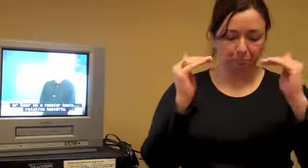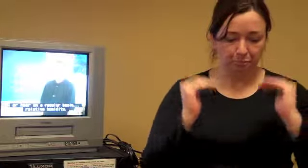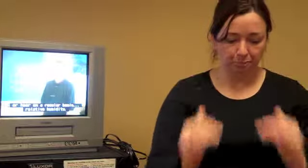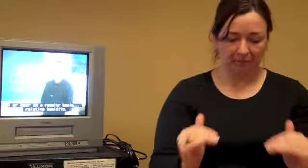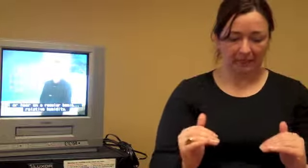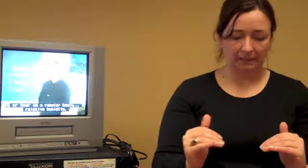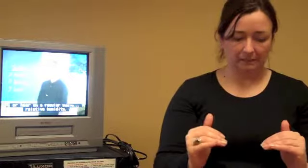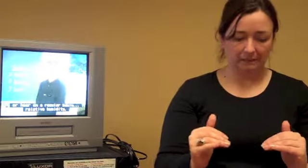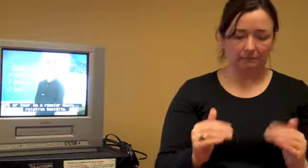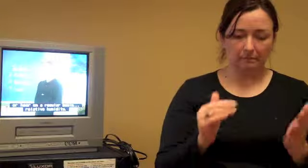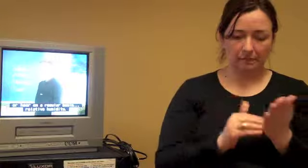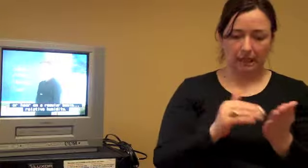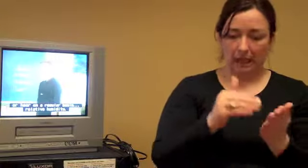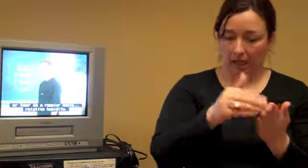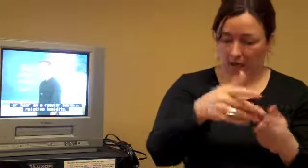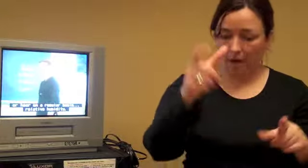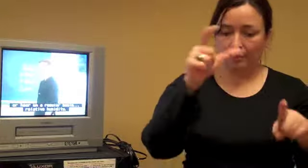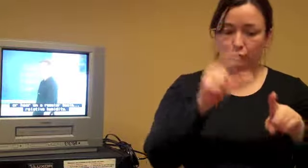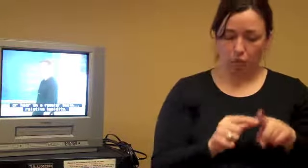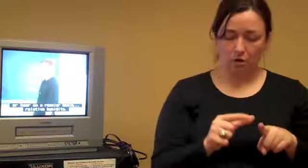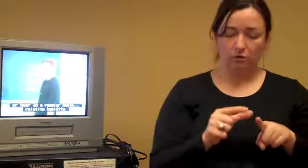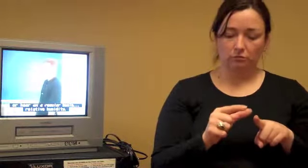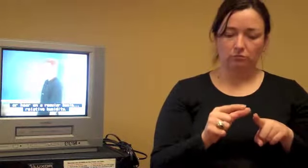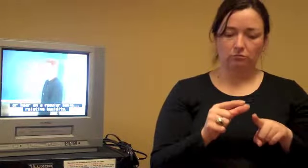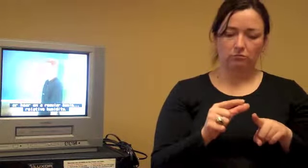basis, relative humidity.